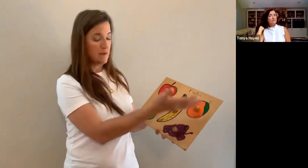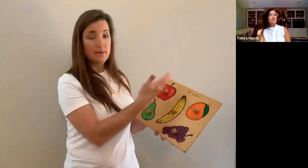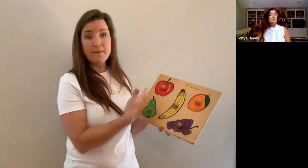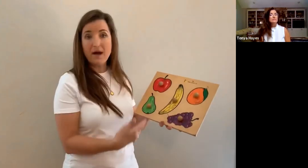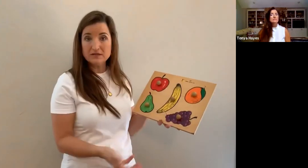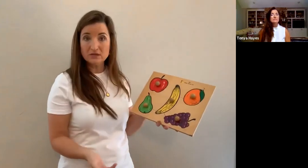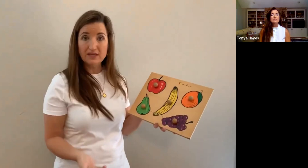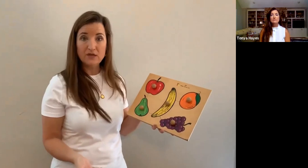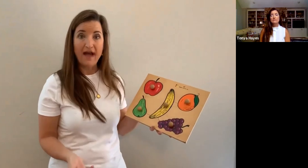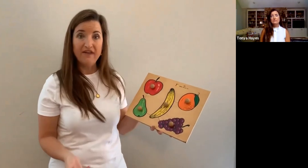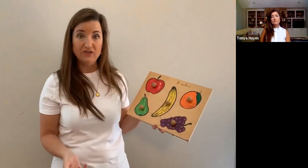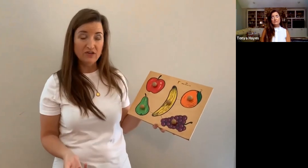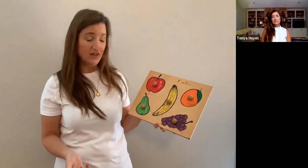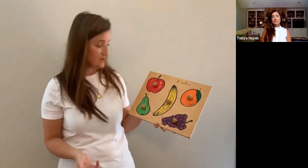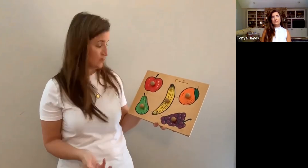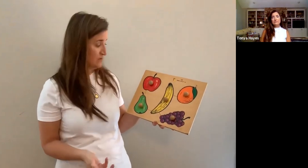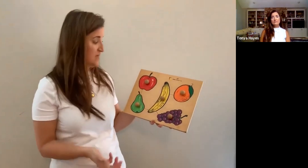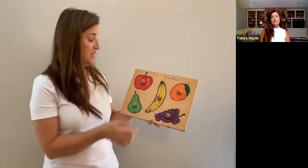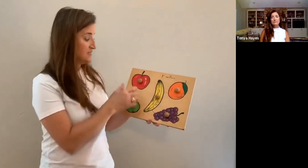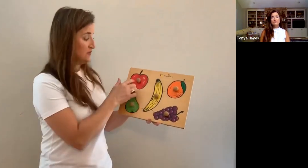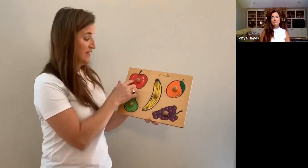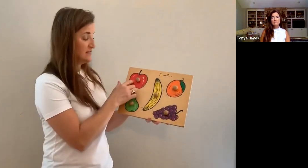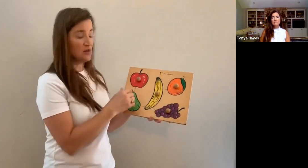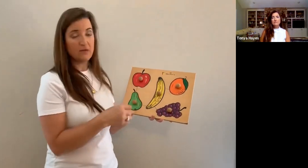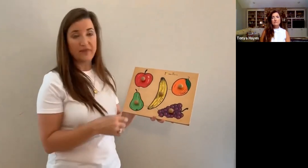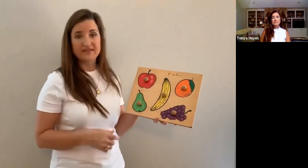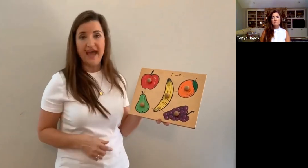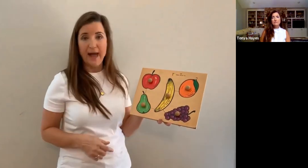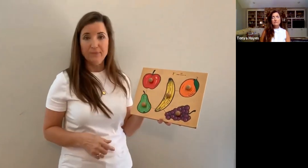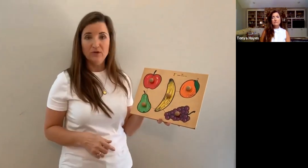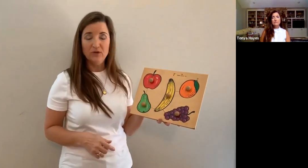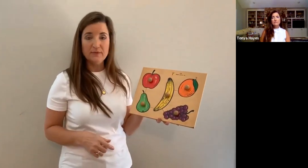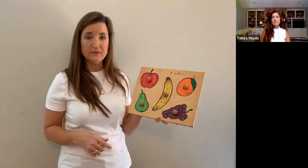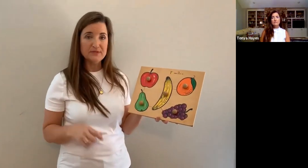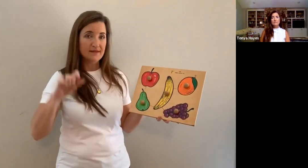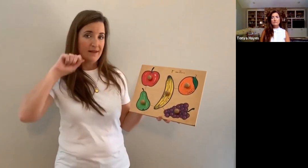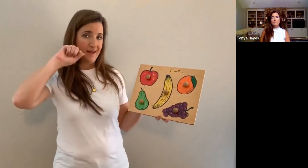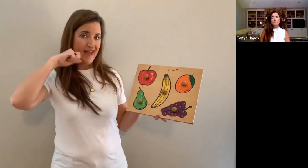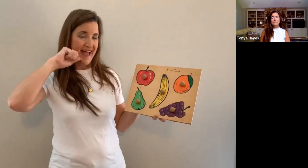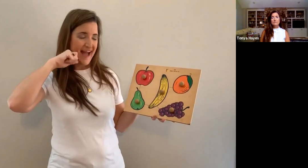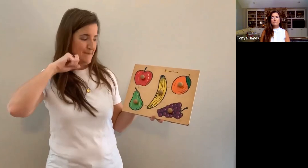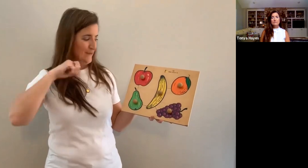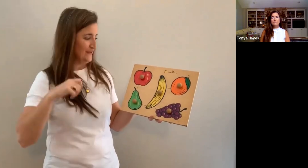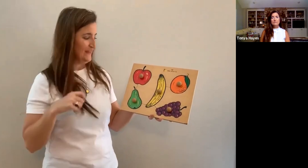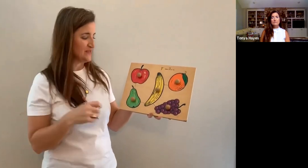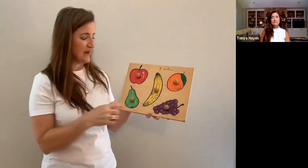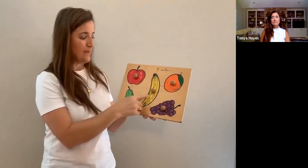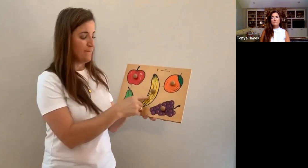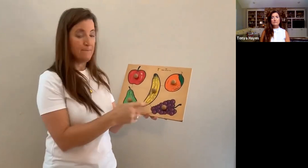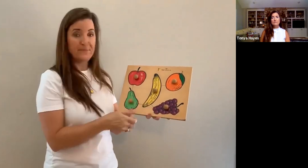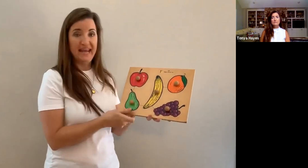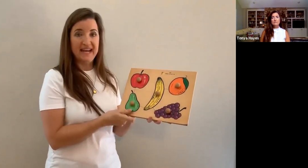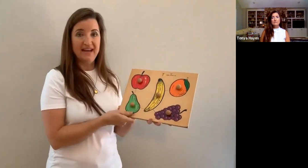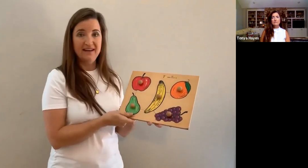through. This might be a puzzle like you have in your classroom. So let's talk about this. Apple. Who remembers? Apple. That's